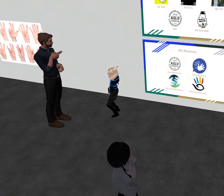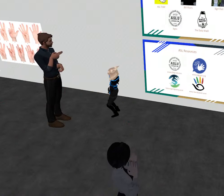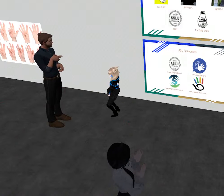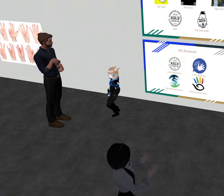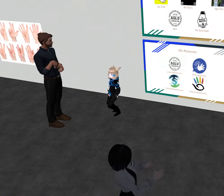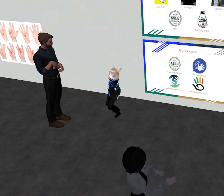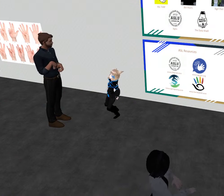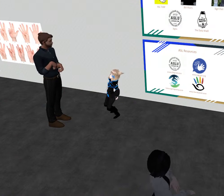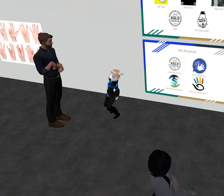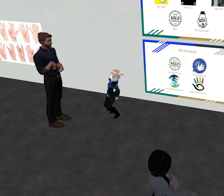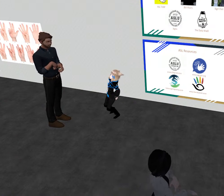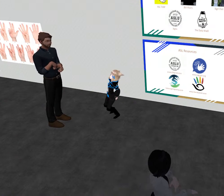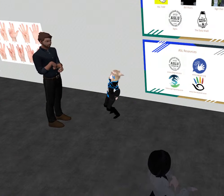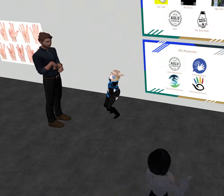And his son has good memes.